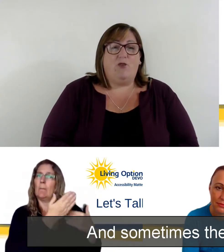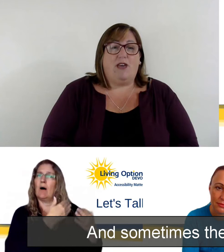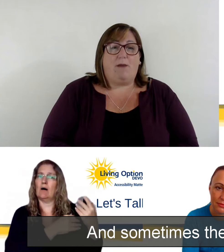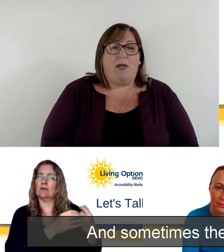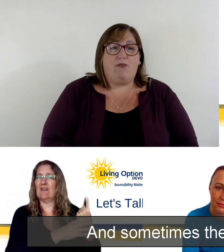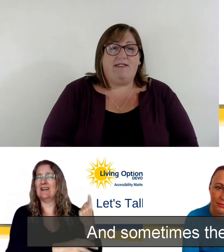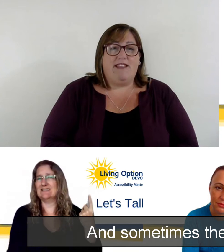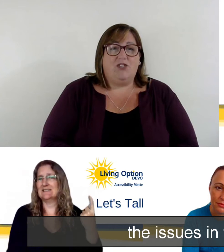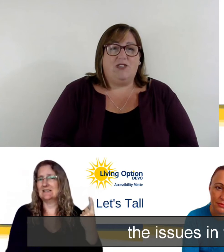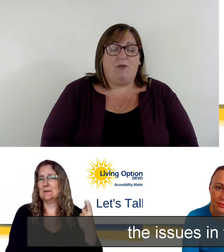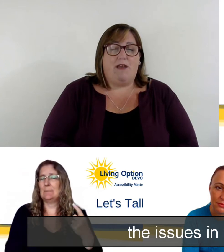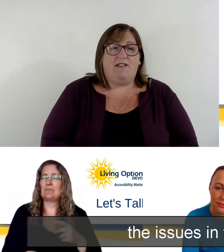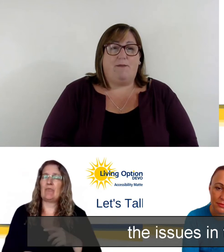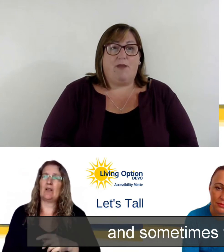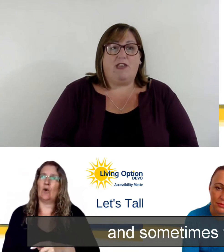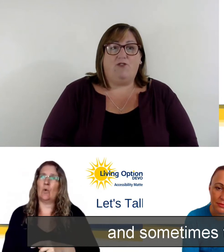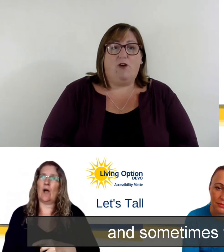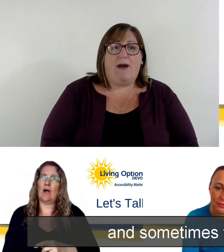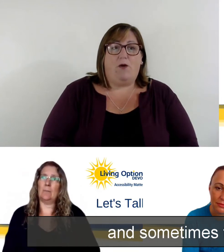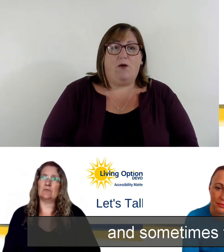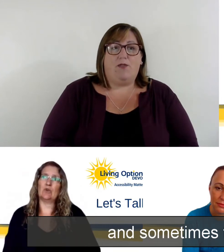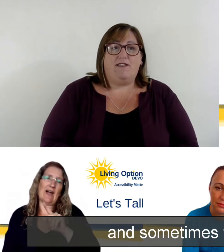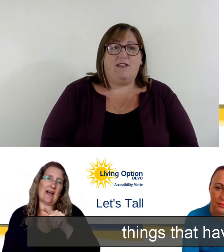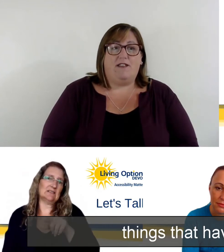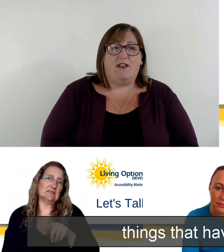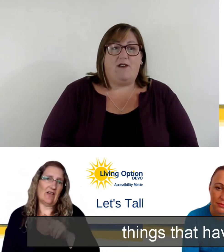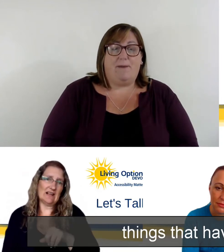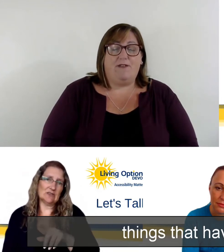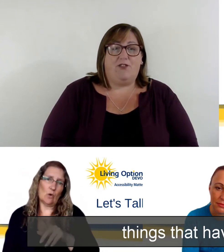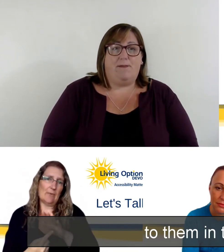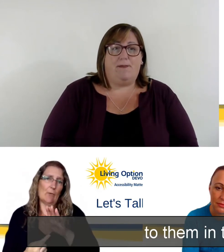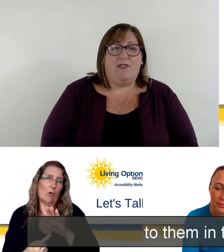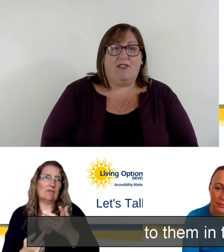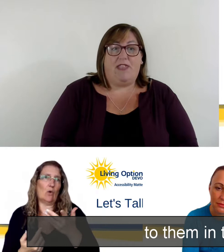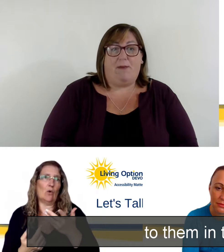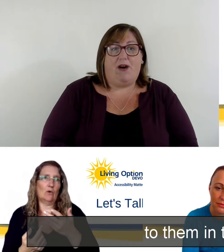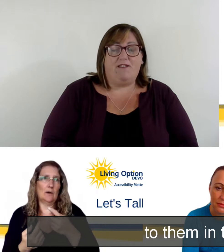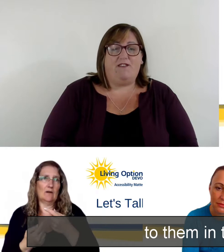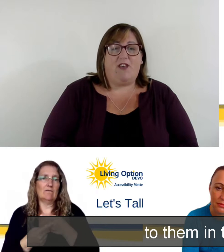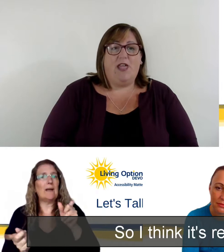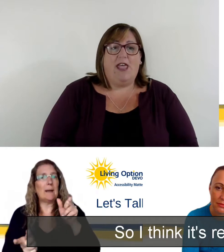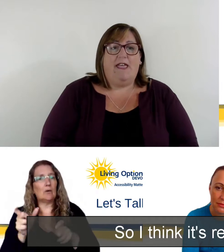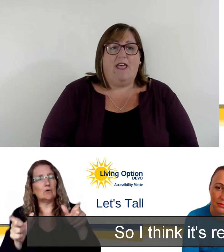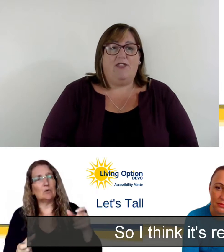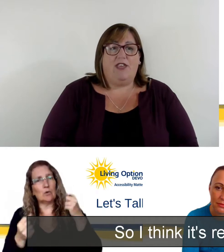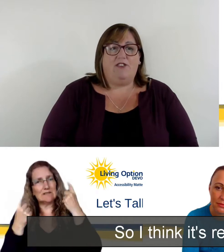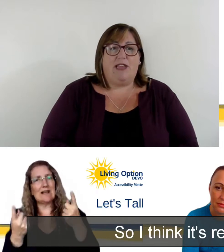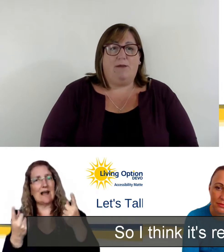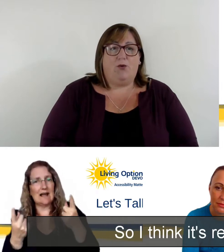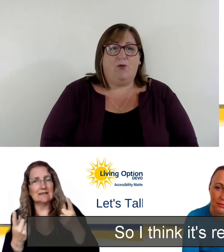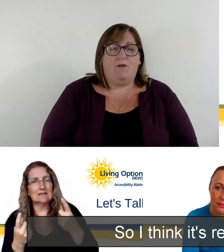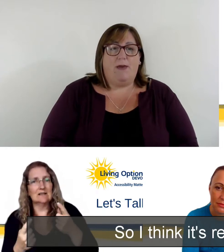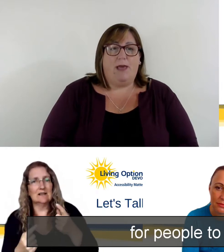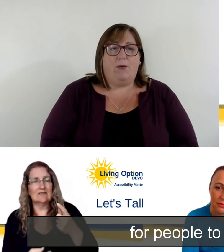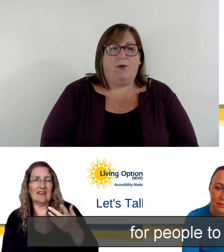sometimes they're talking about the present, issues in the present, and sometimes they talk about things that have happened to them in their past. So I think it's